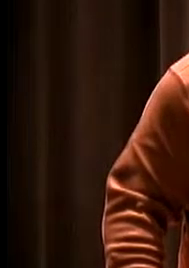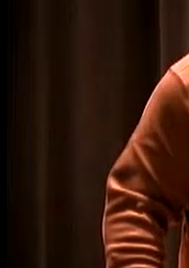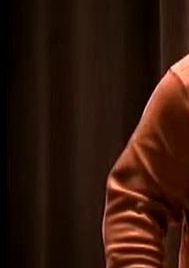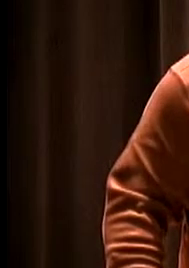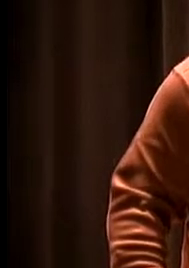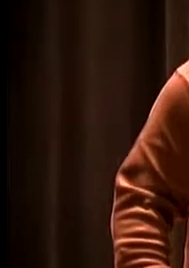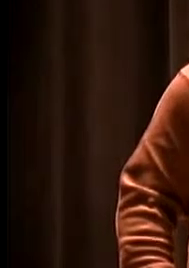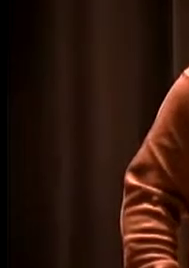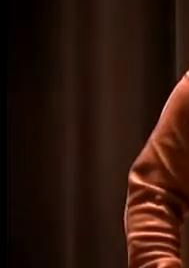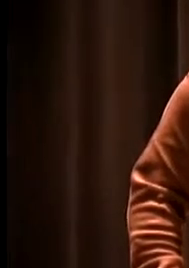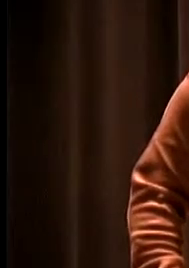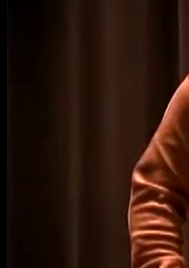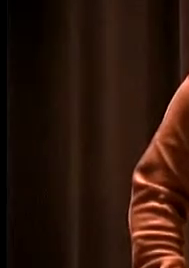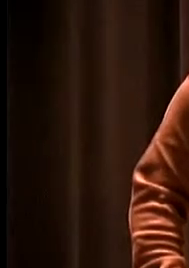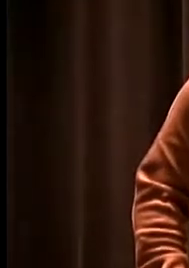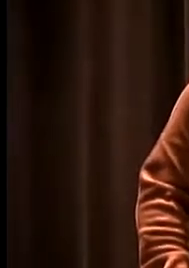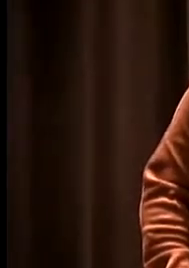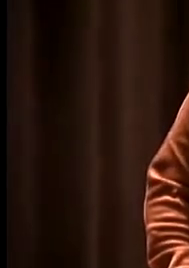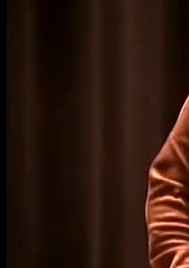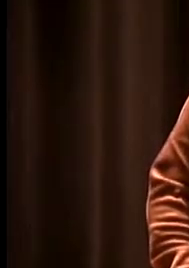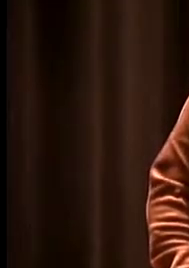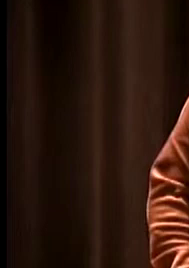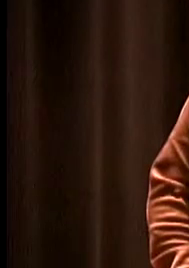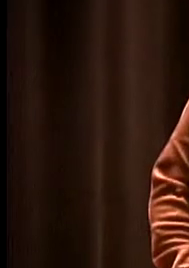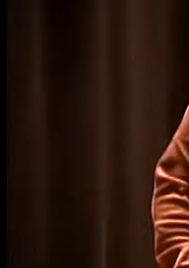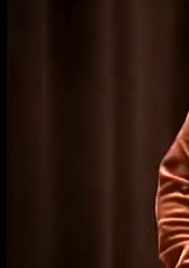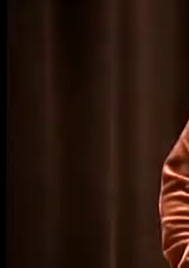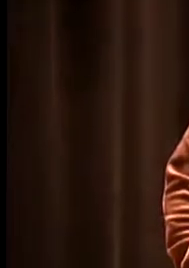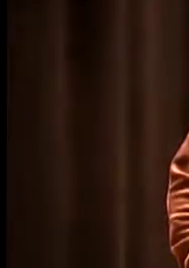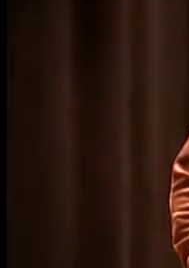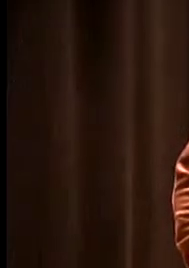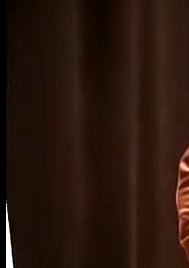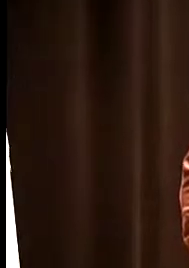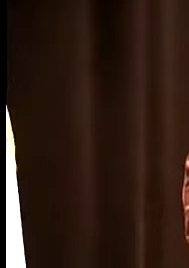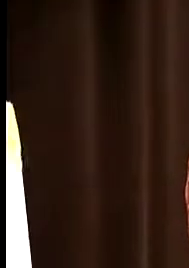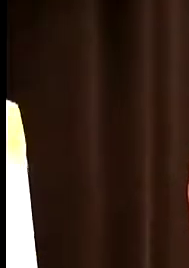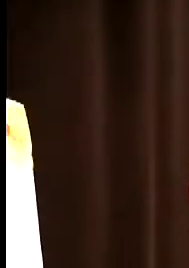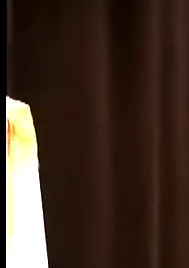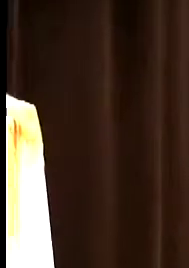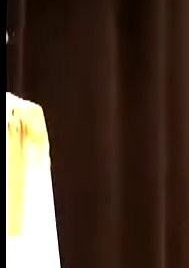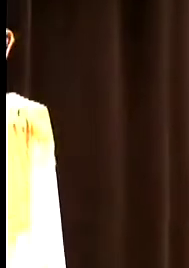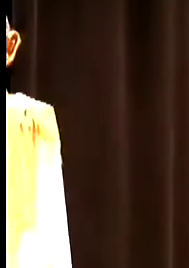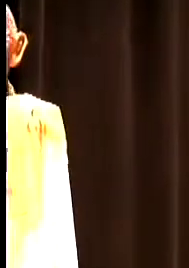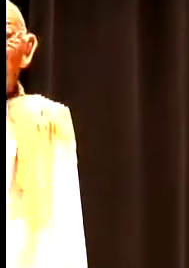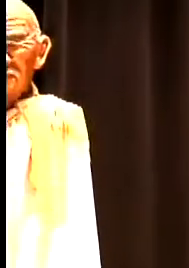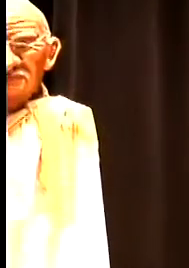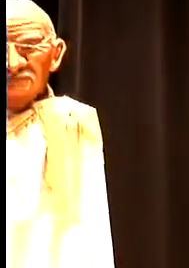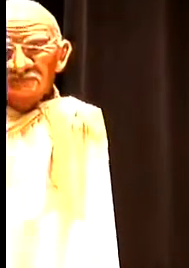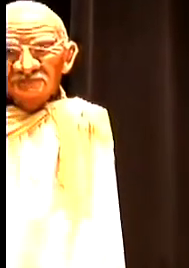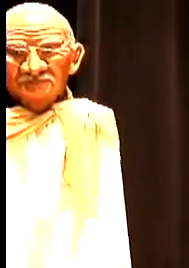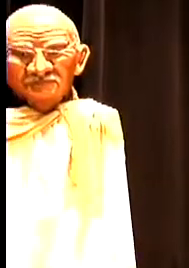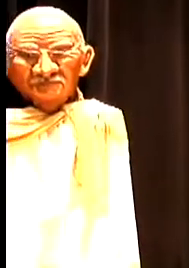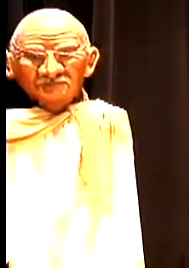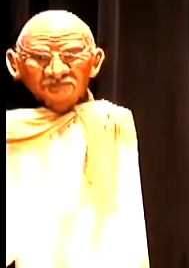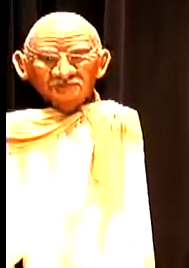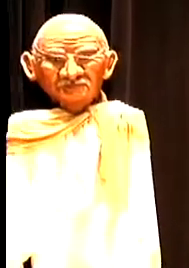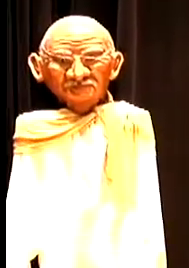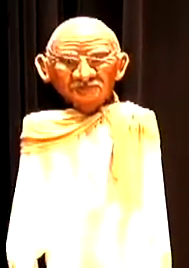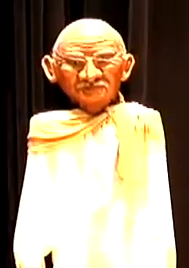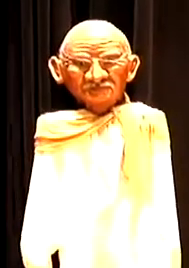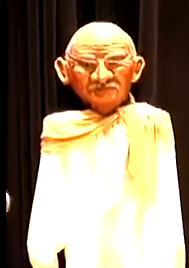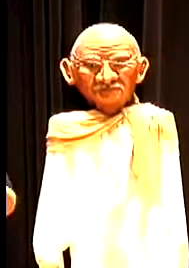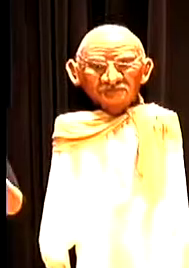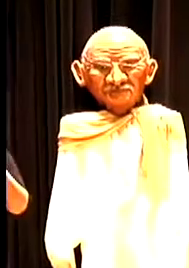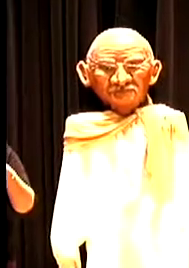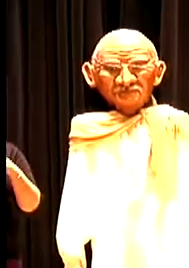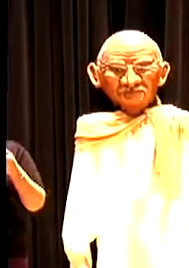nature. Help us never to let anything or any condition pull us so low